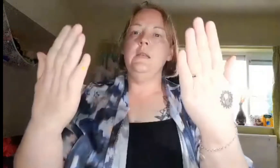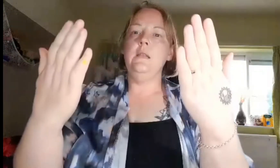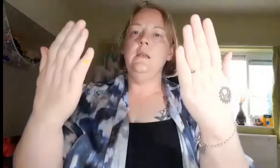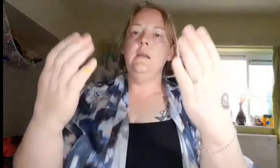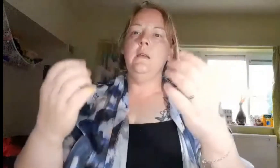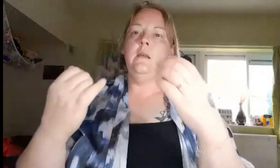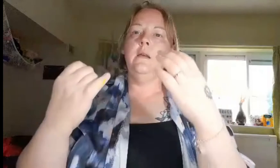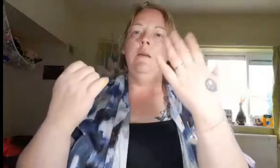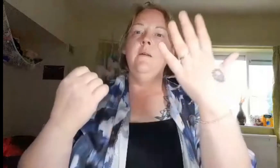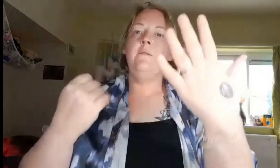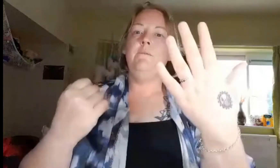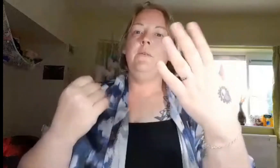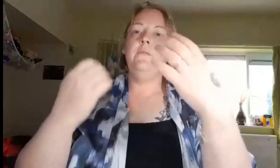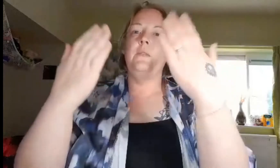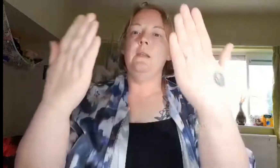14, 15,